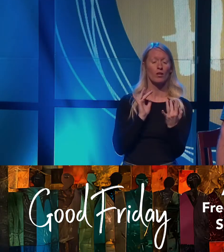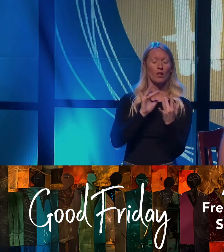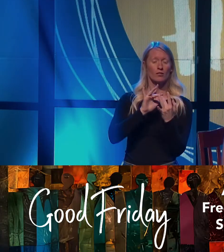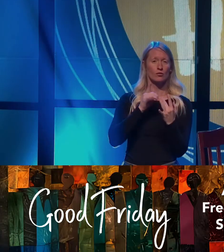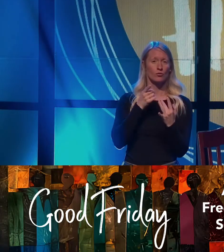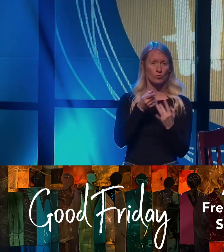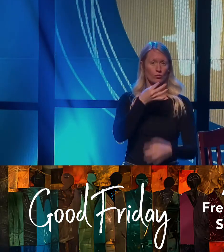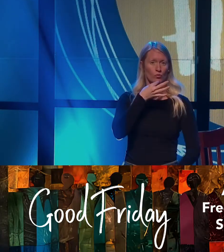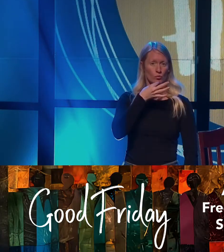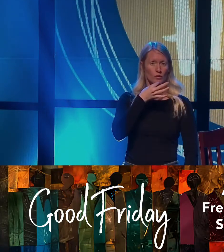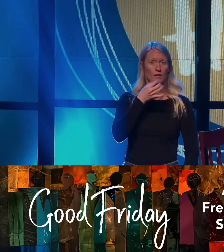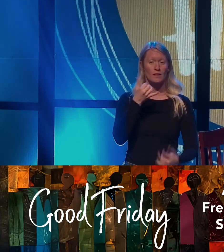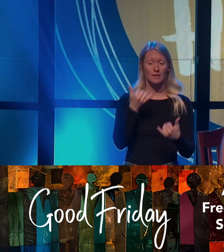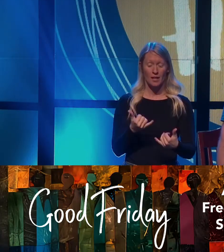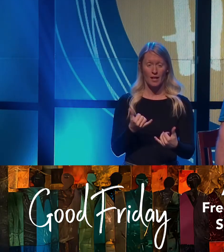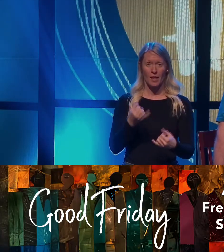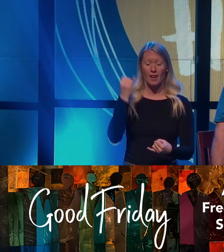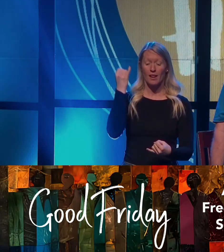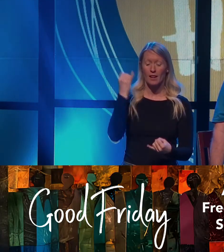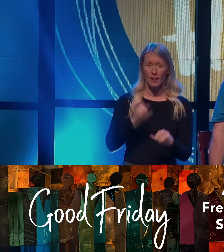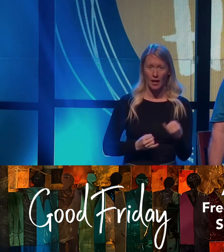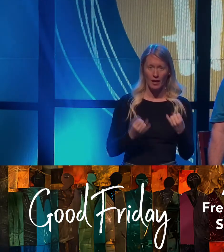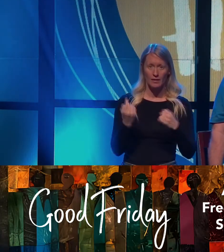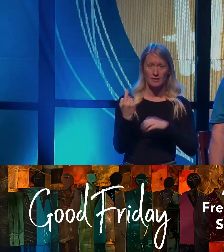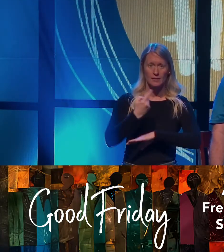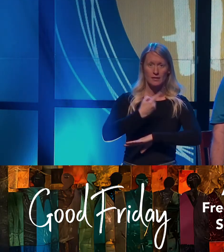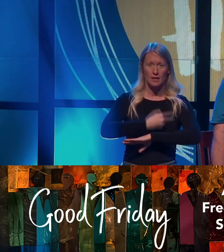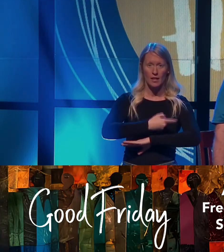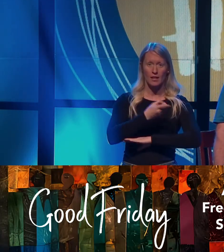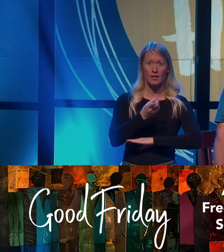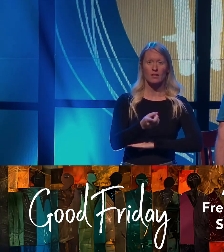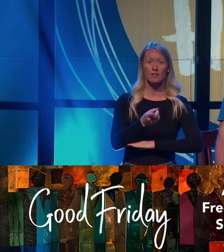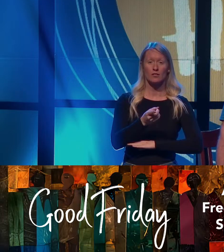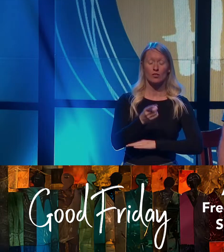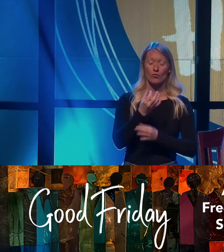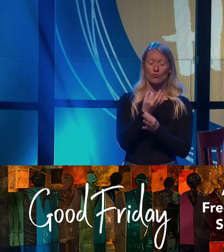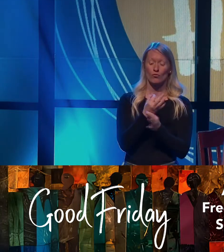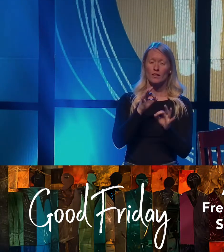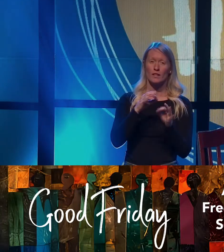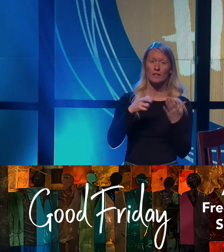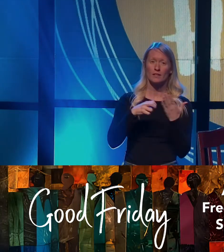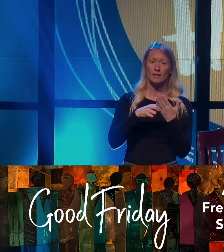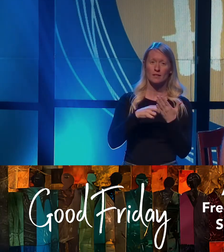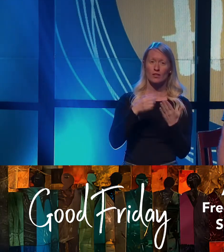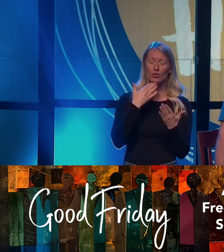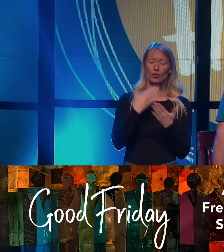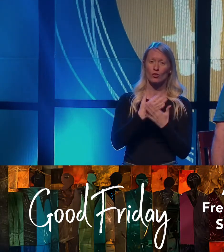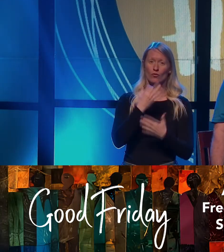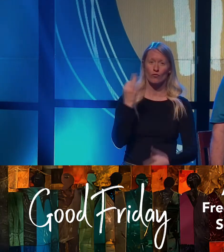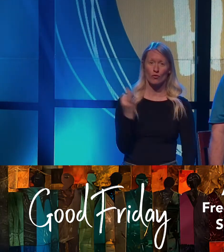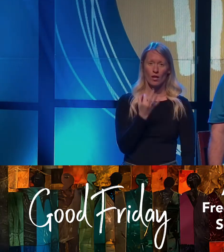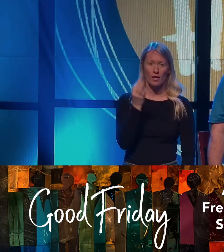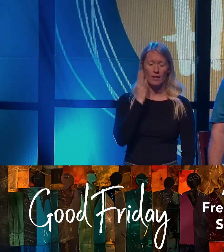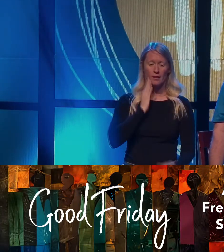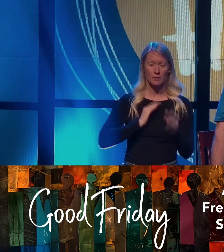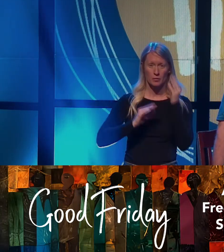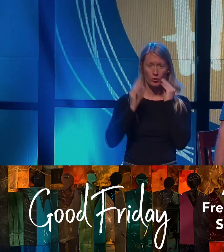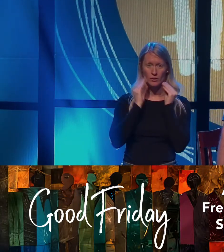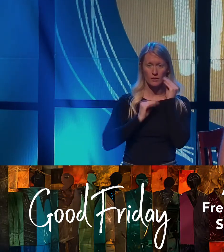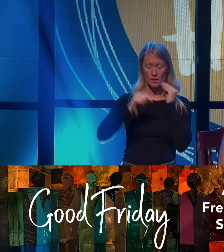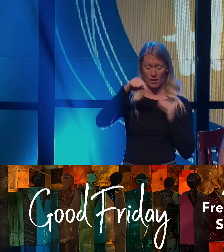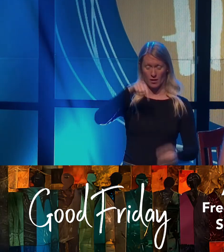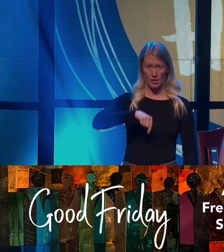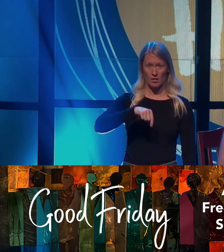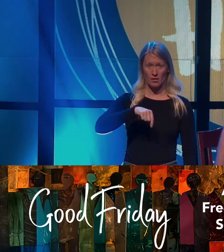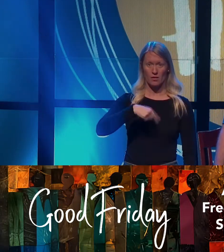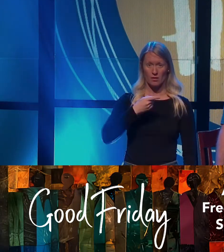and today is the last day to grab your free tickets to the Good Friday experience this coming Friday.